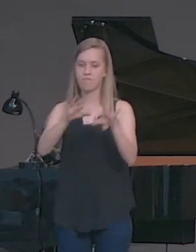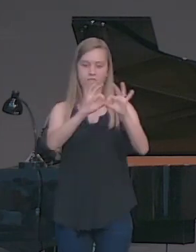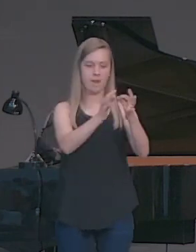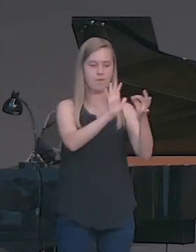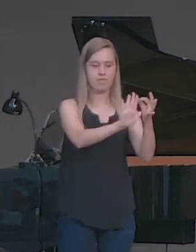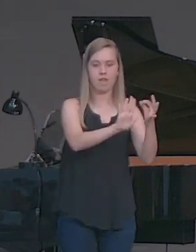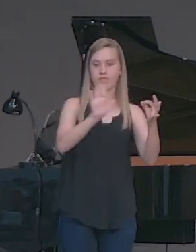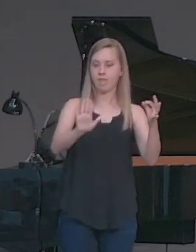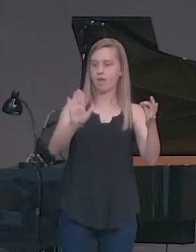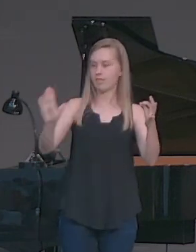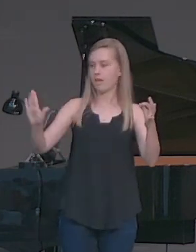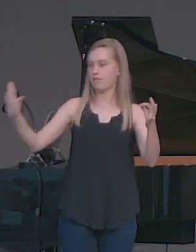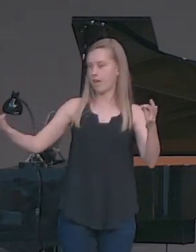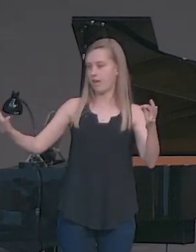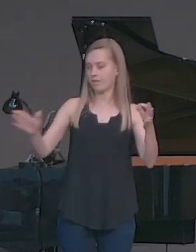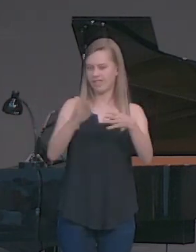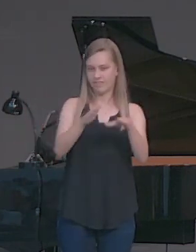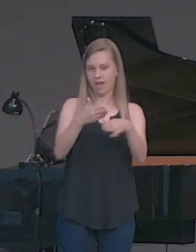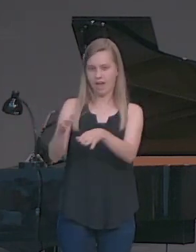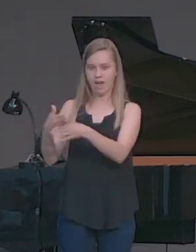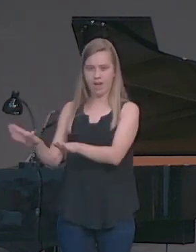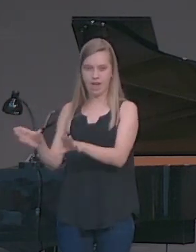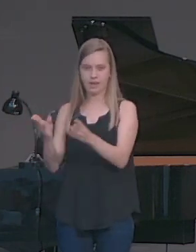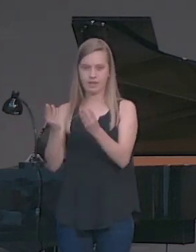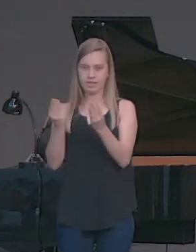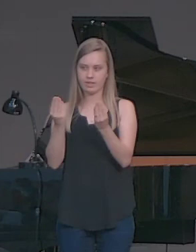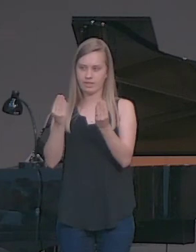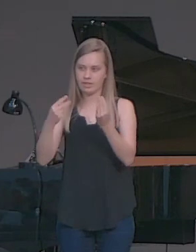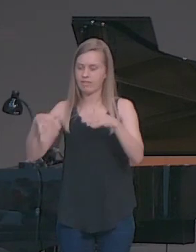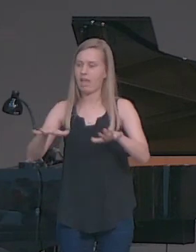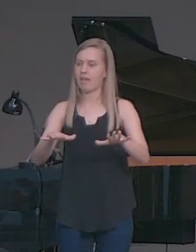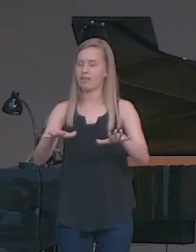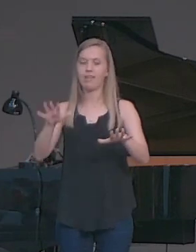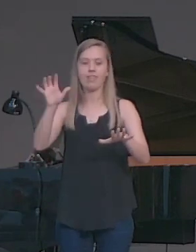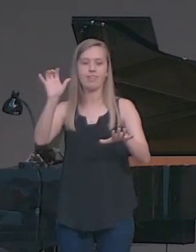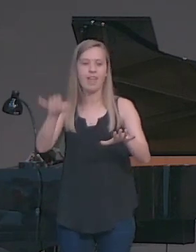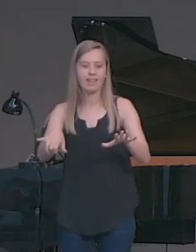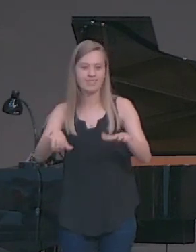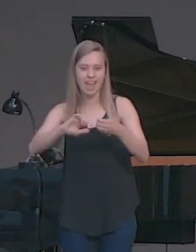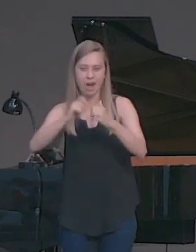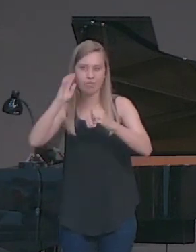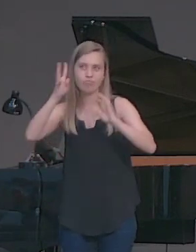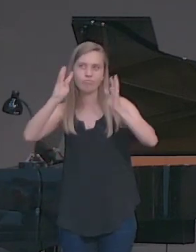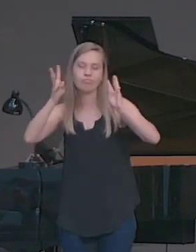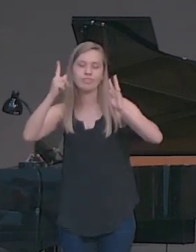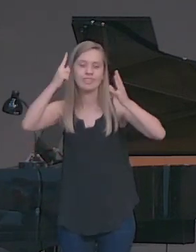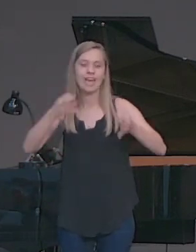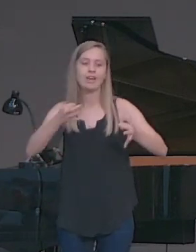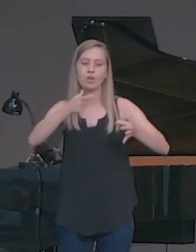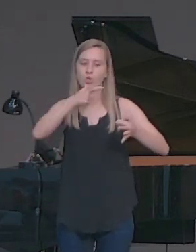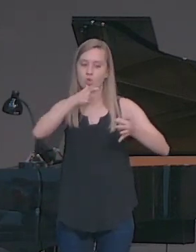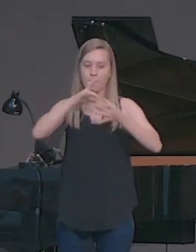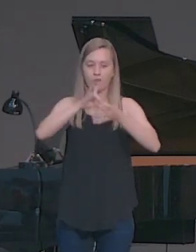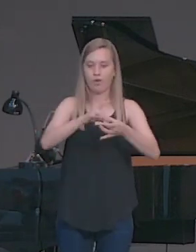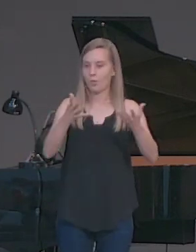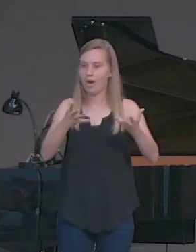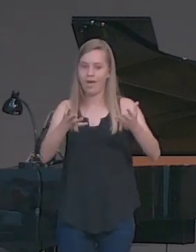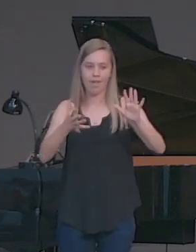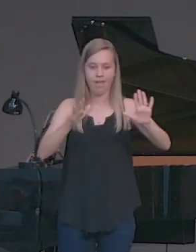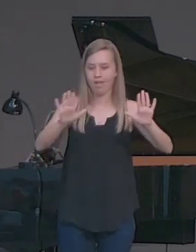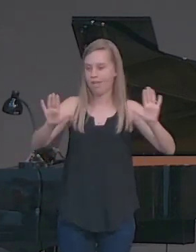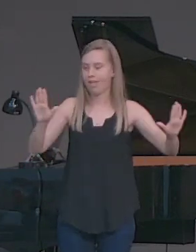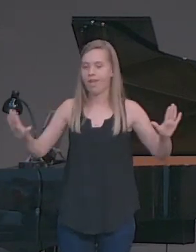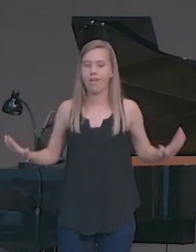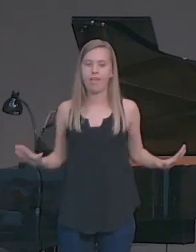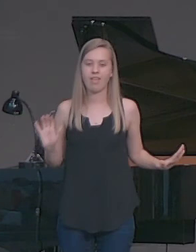another family's allotment should be placed. That's how they came up with who got what and how they divided